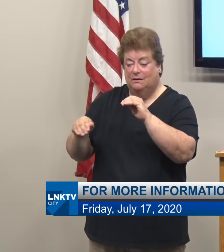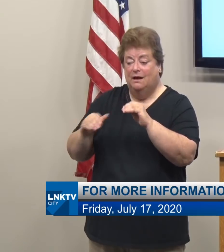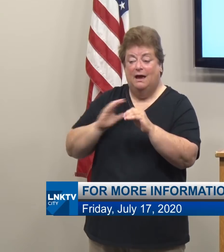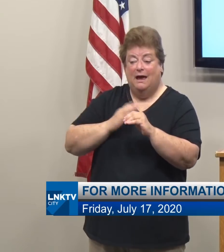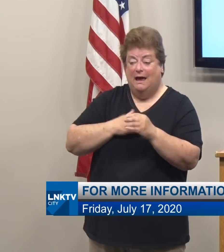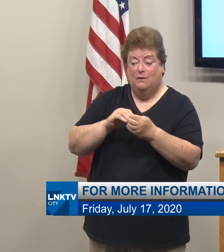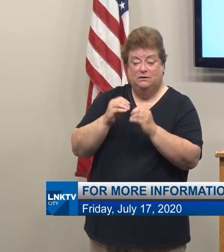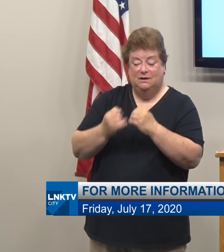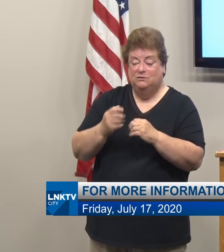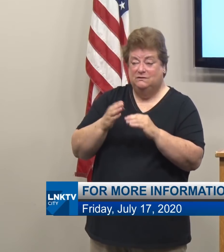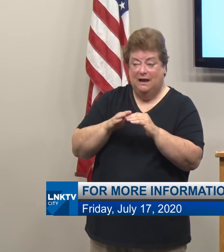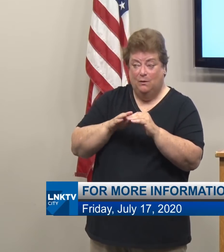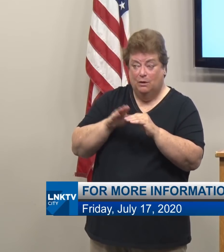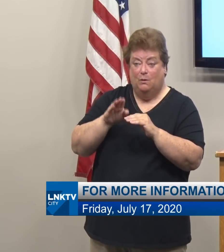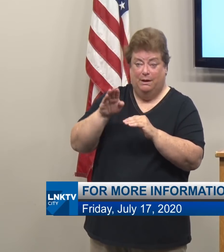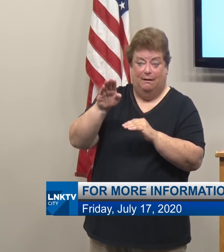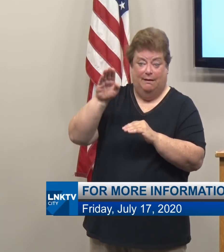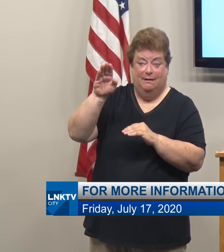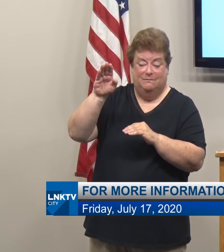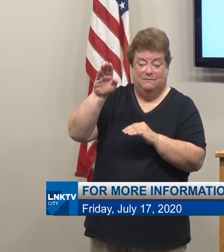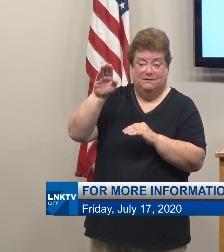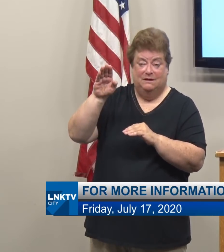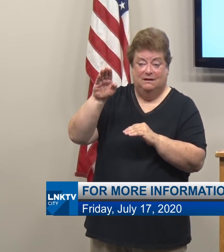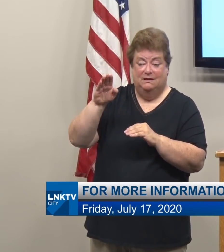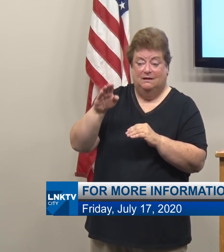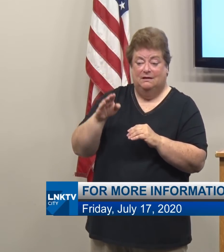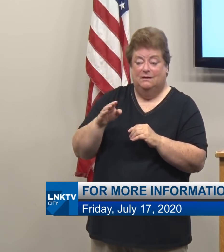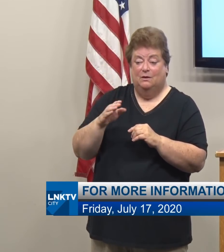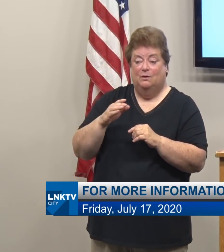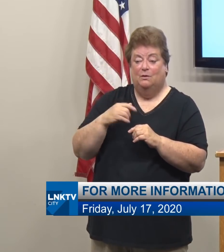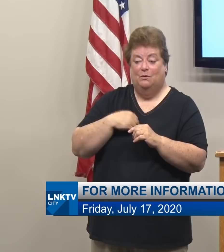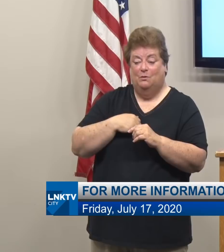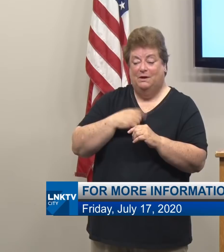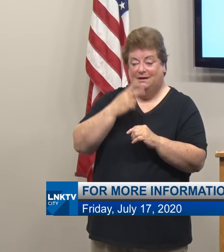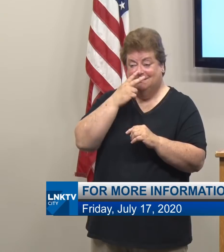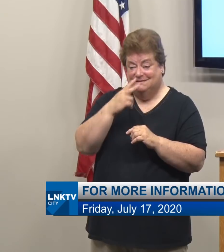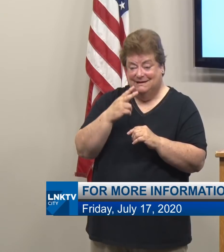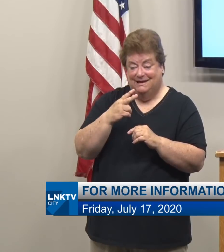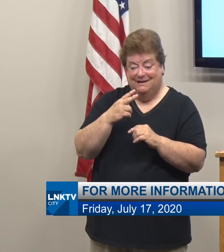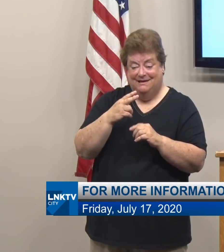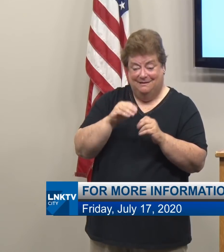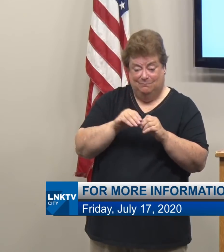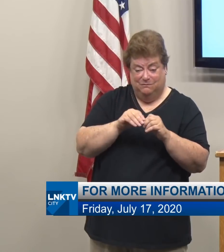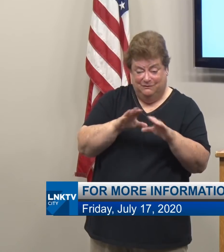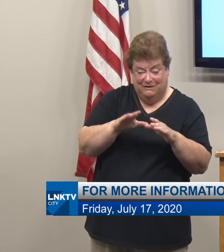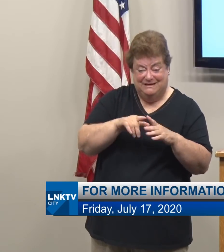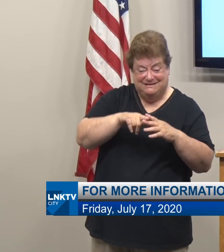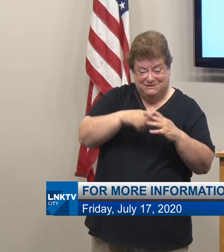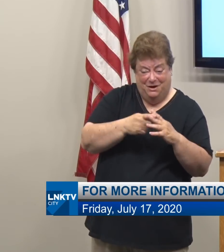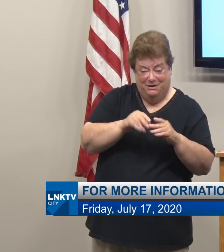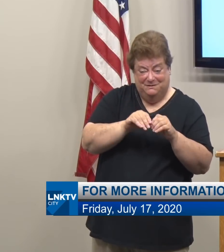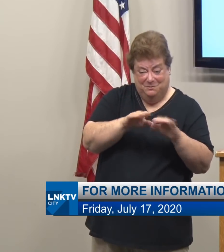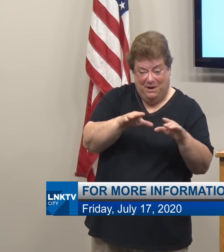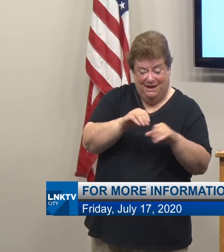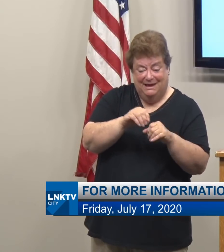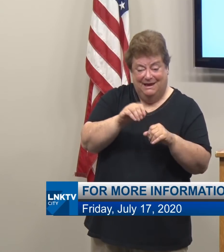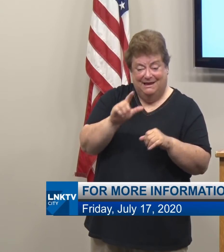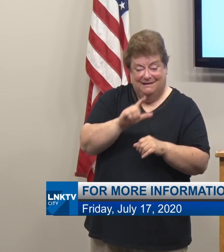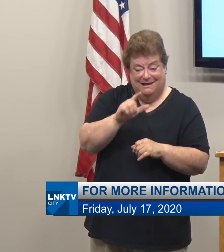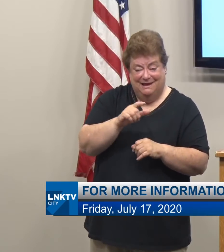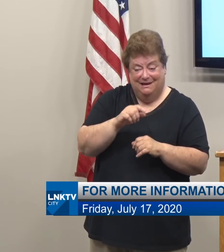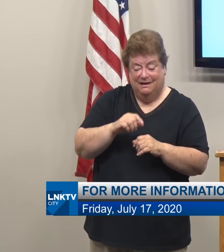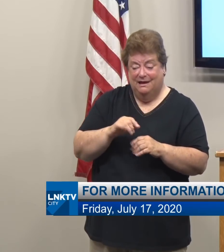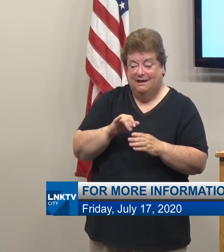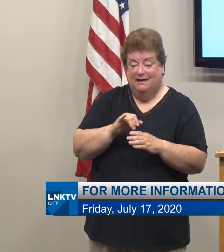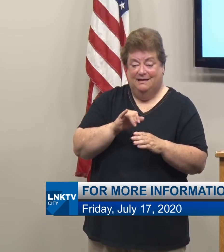upward to where they were when we were first seeing a surge in the virus in Lincoln. And there's a real difference between where we